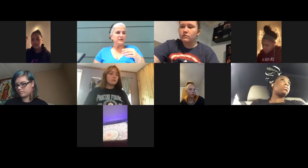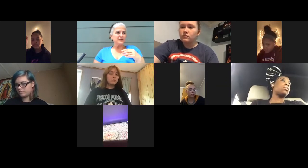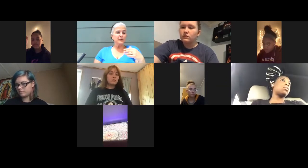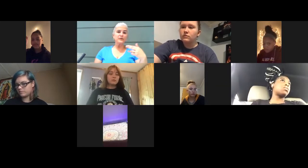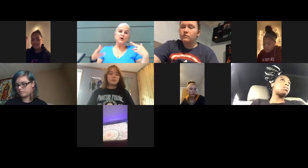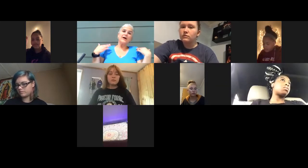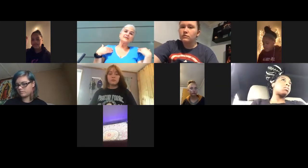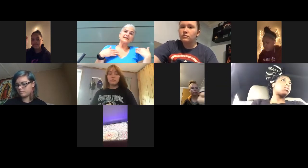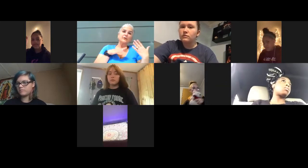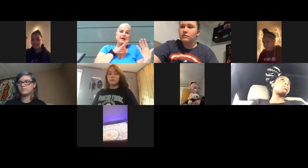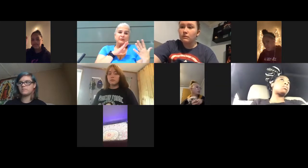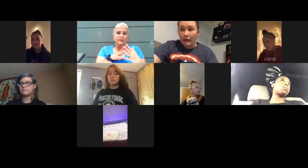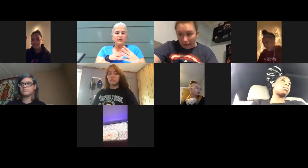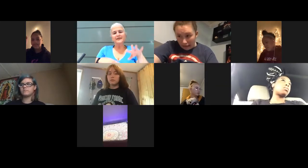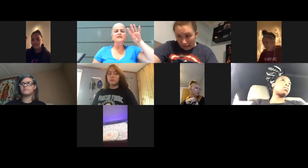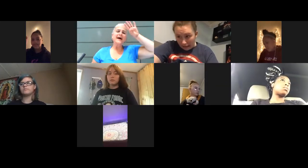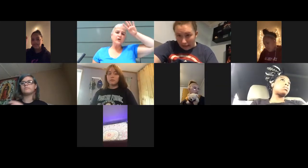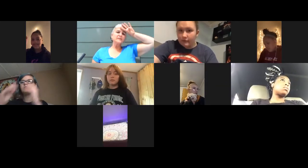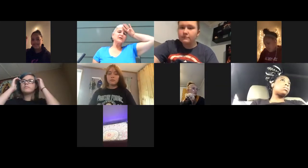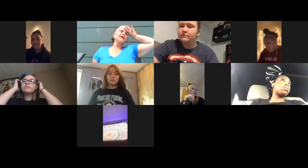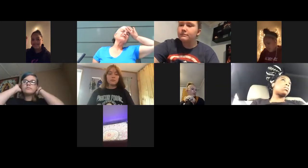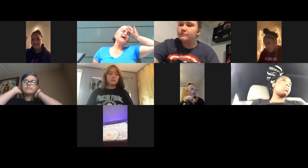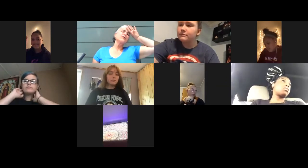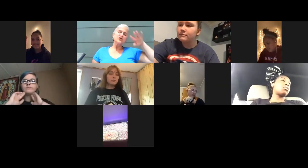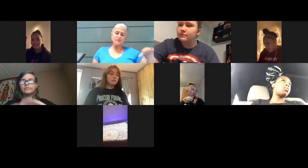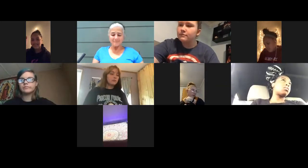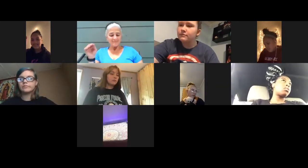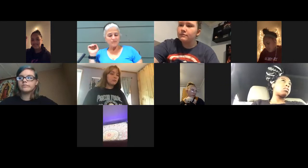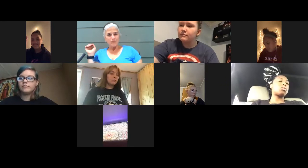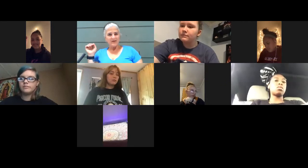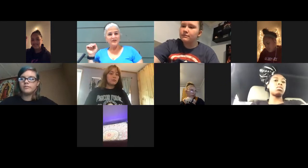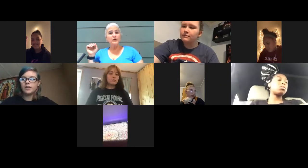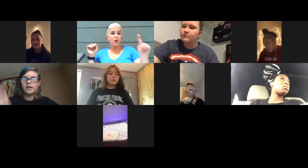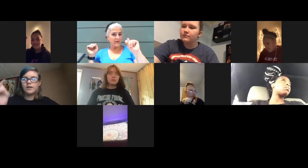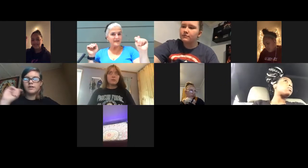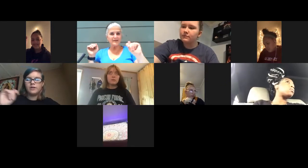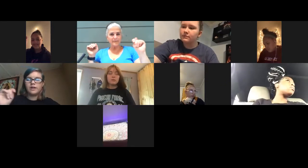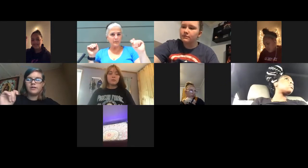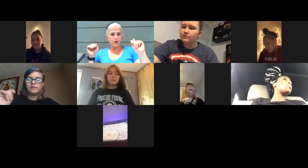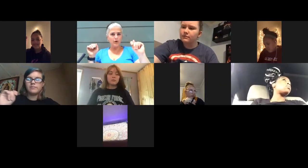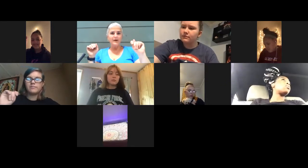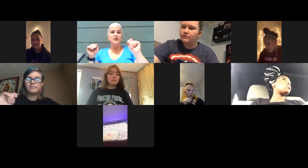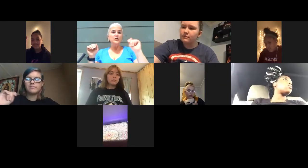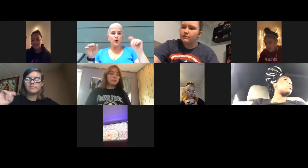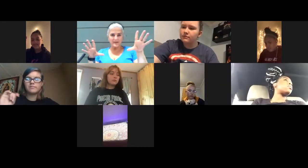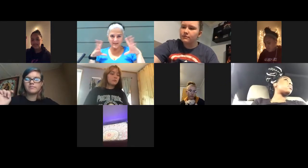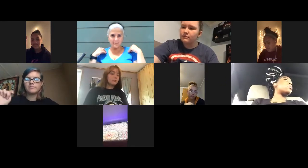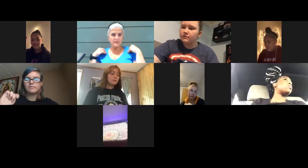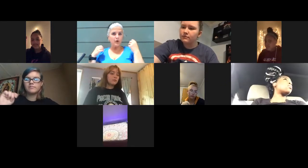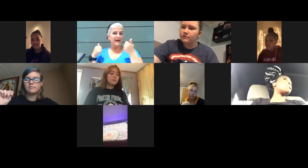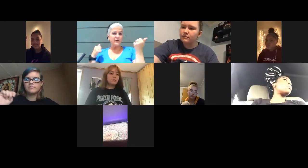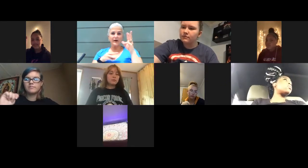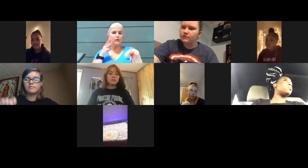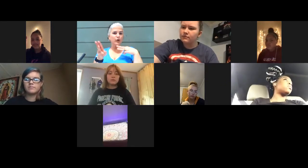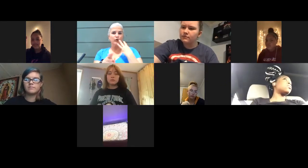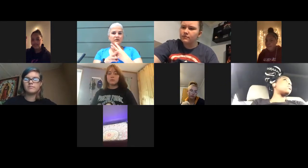A restroom is a room you go rest, like your bedroom, or like a lounge, I'm gonna go lay on a couch. So toilet is acceptable, toilet's